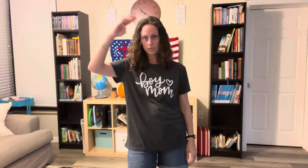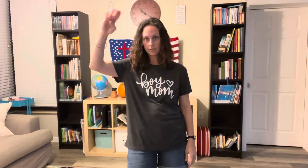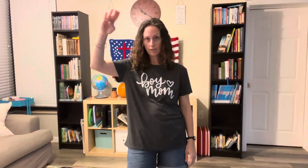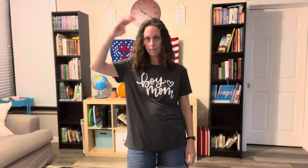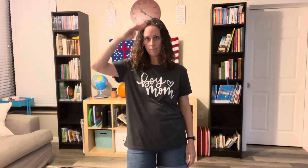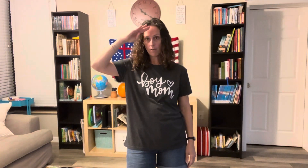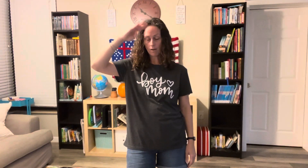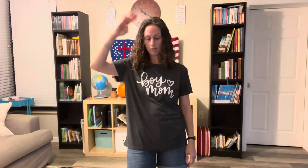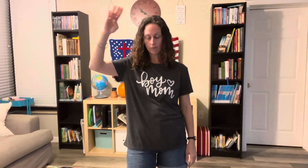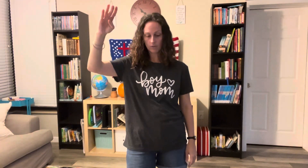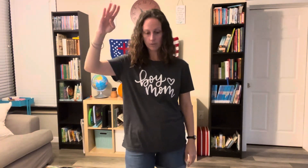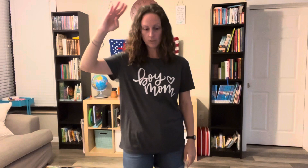the Mongols.